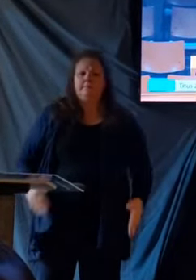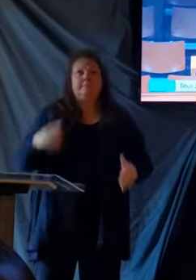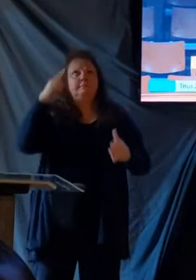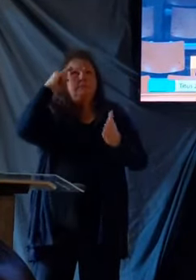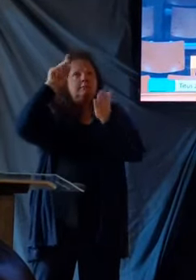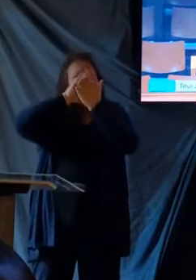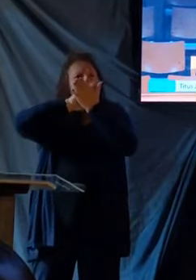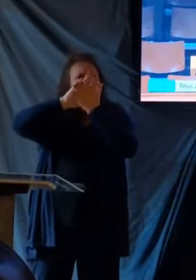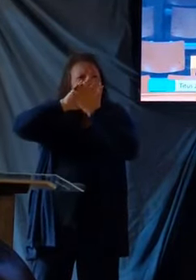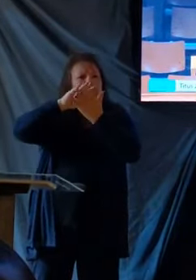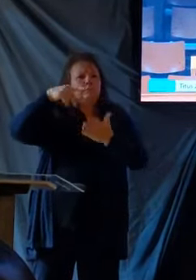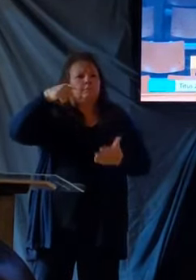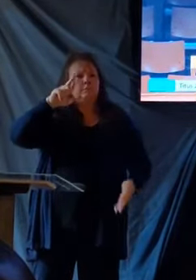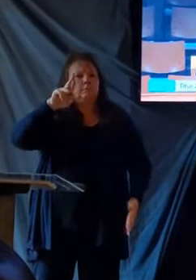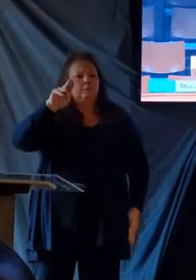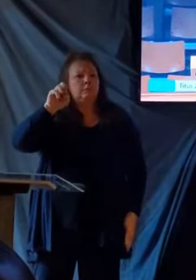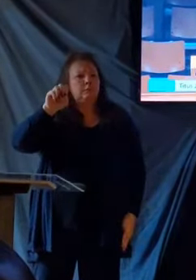pure,